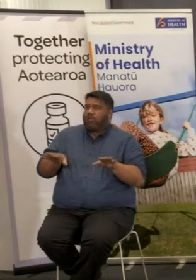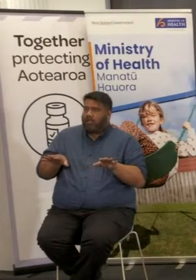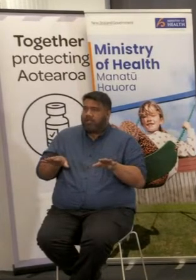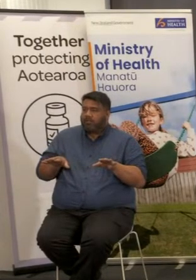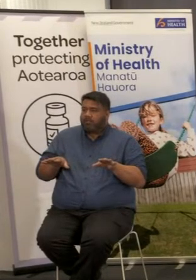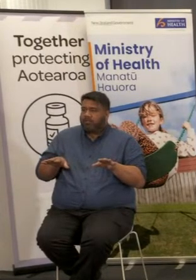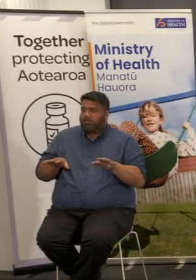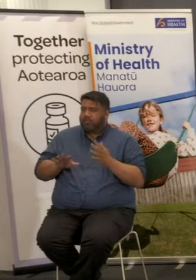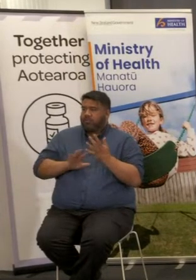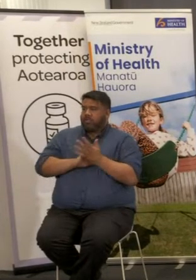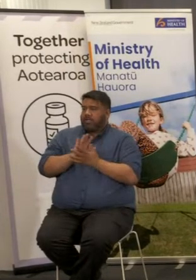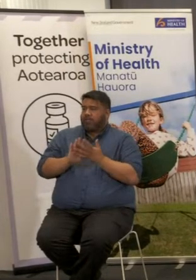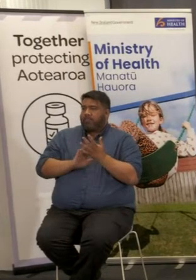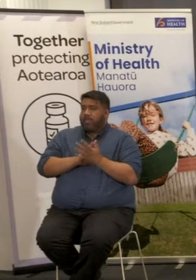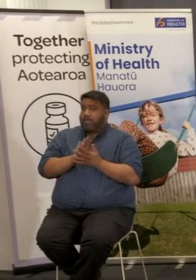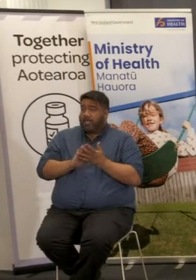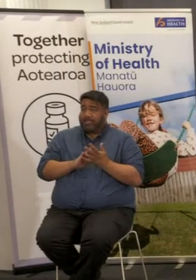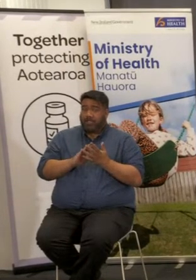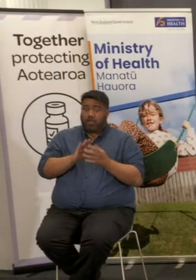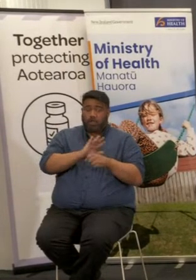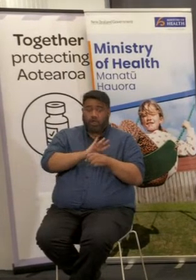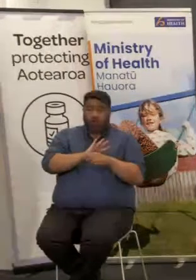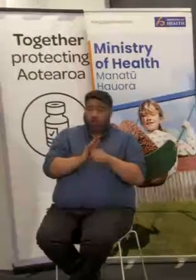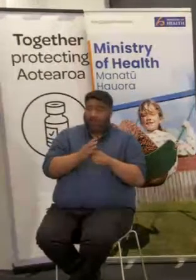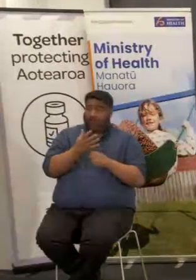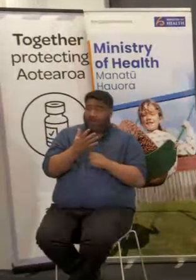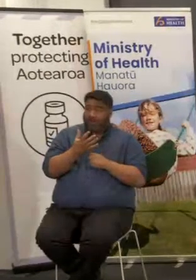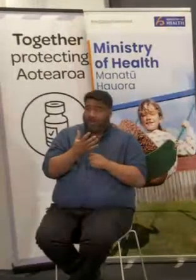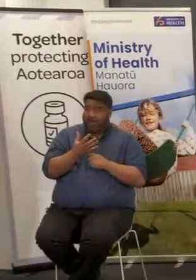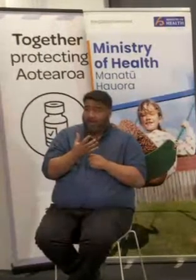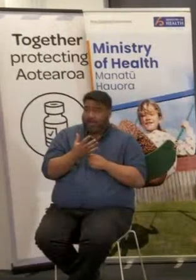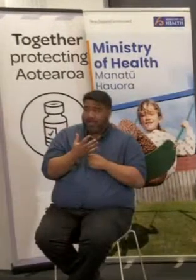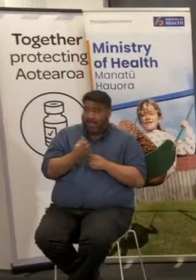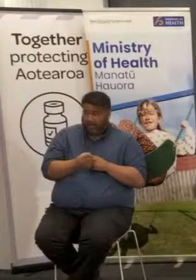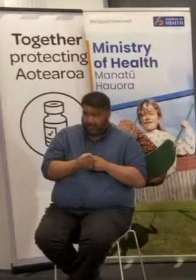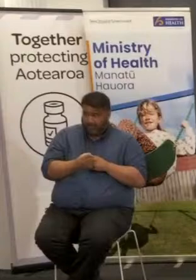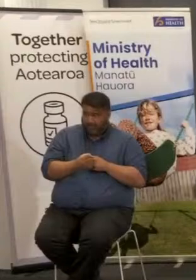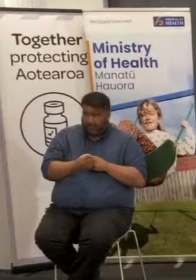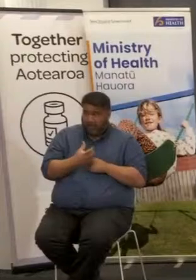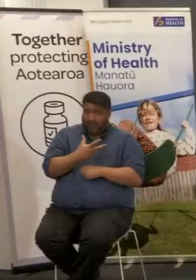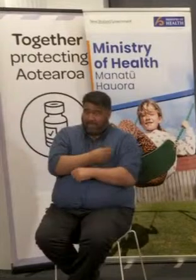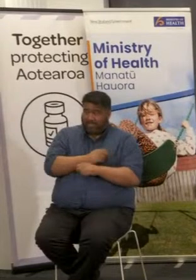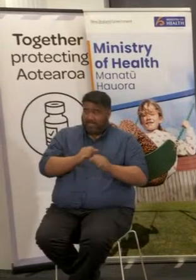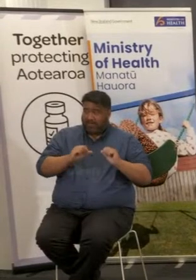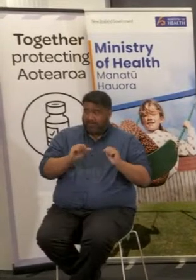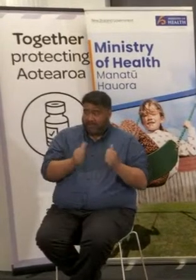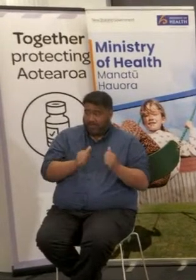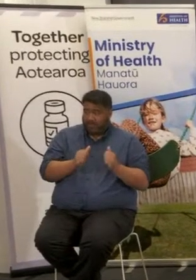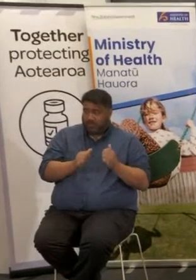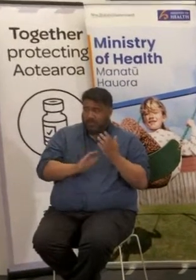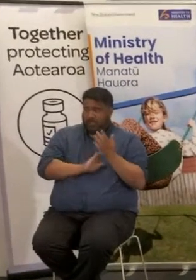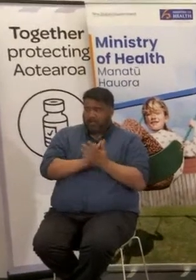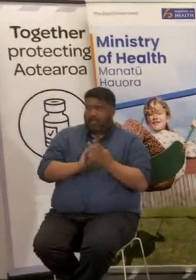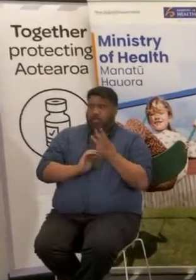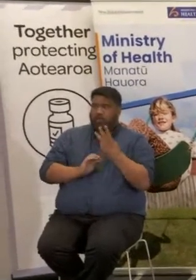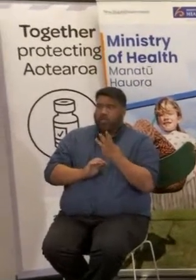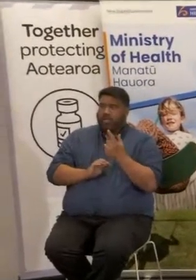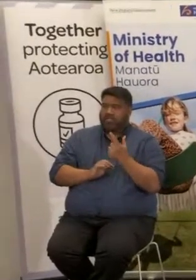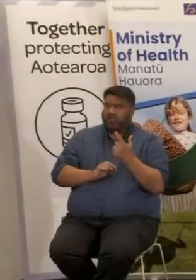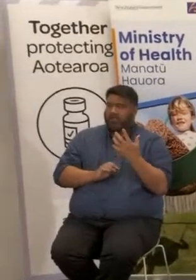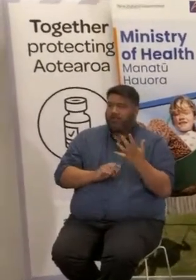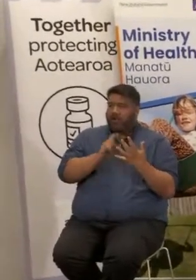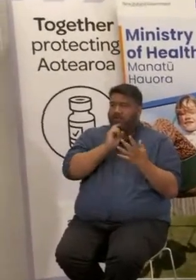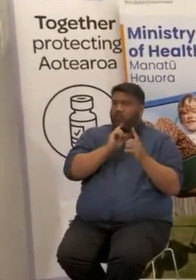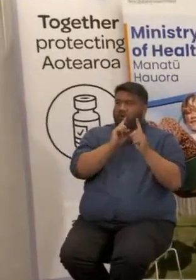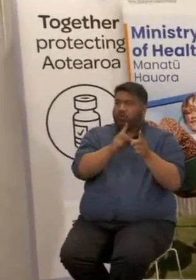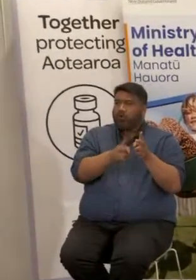375 cases based on what we know of the effectiveness of the vaccine, and around 13 hospitalisations. So if we